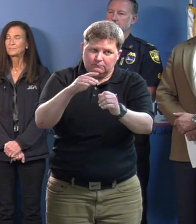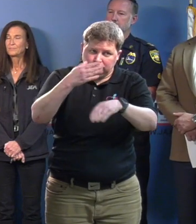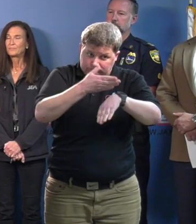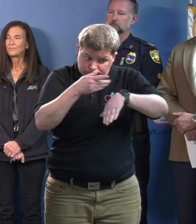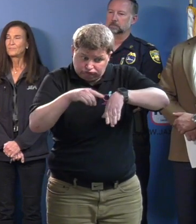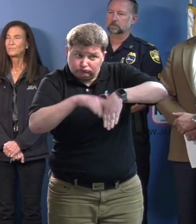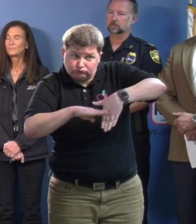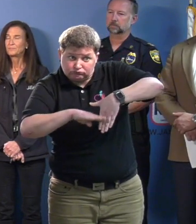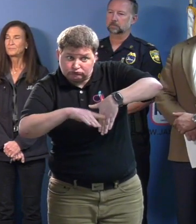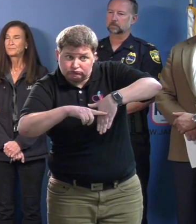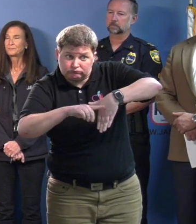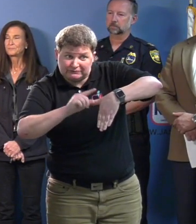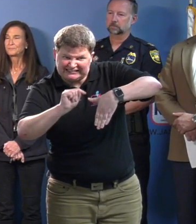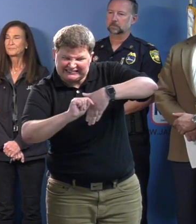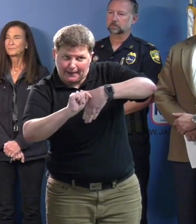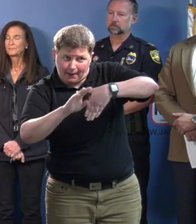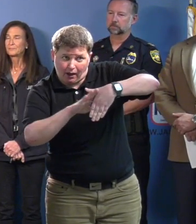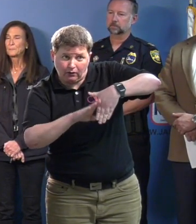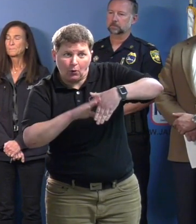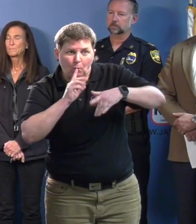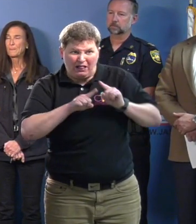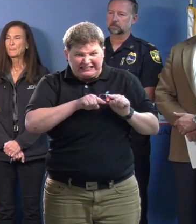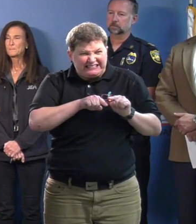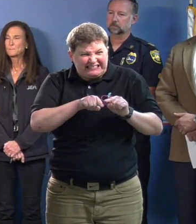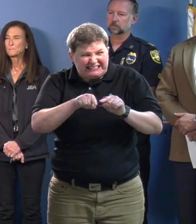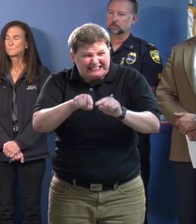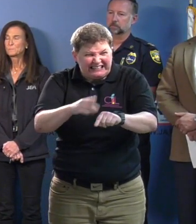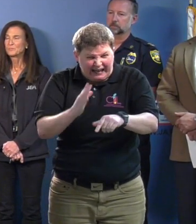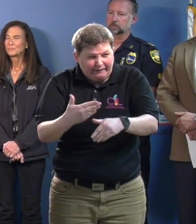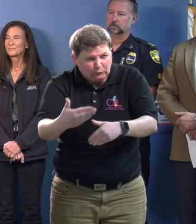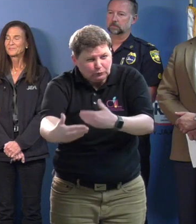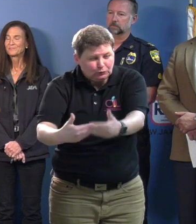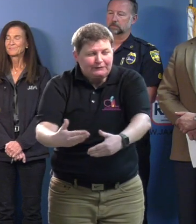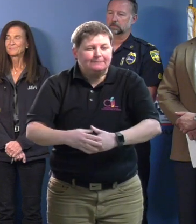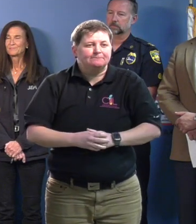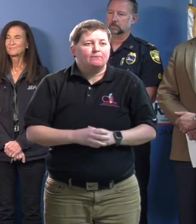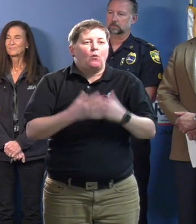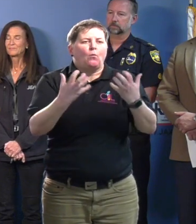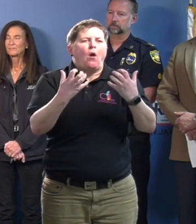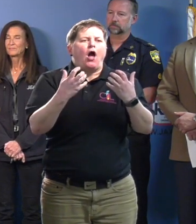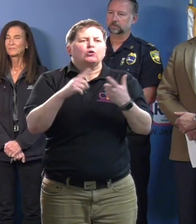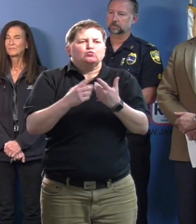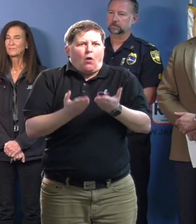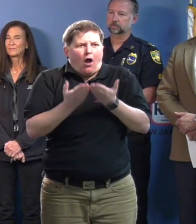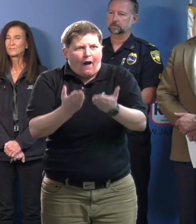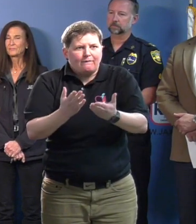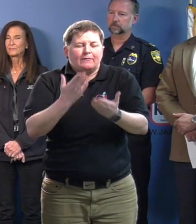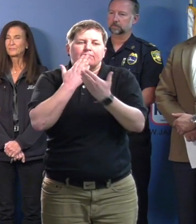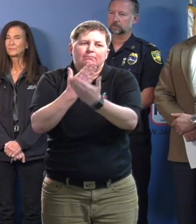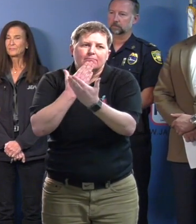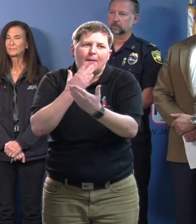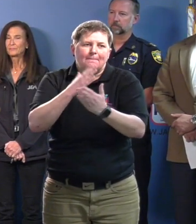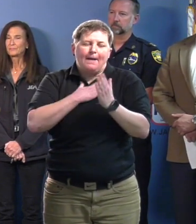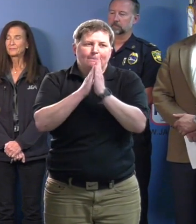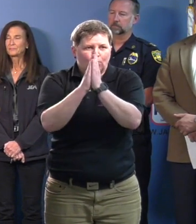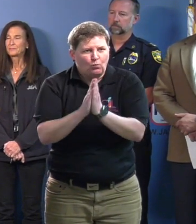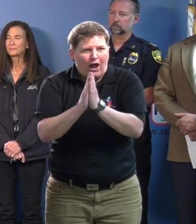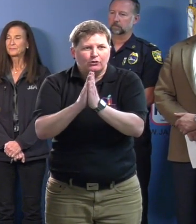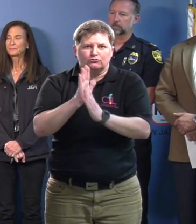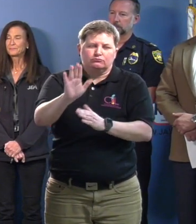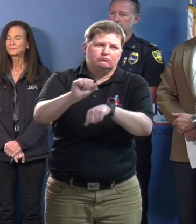just want to offer my thanks and my prayers to them. That is a very, very tough job. I know they're exhausted. I know their families are